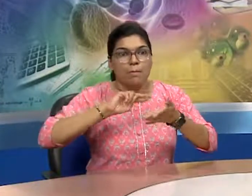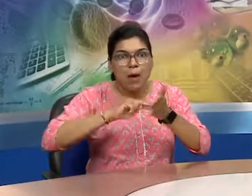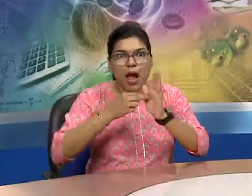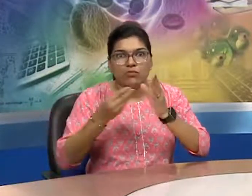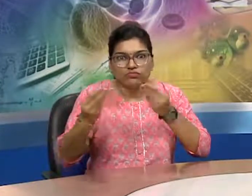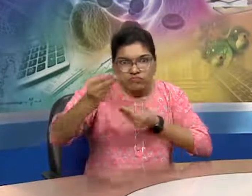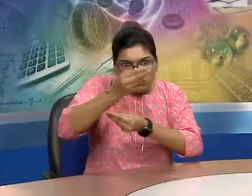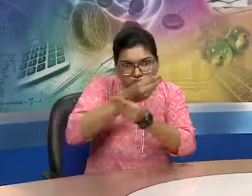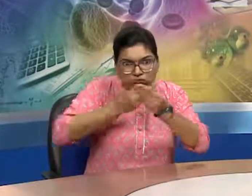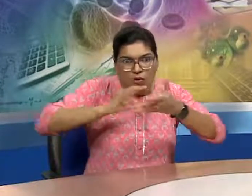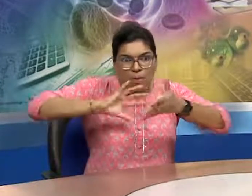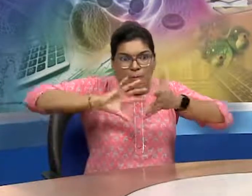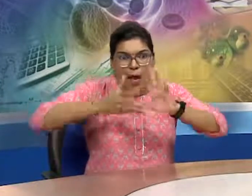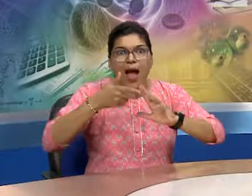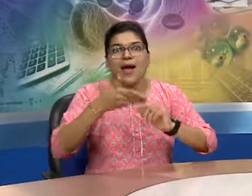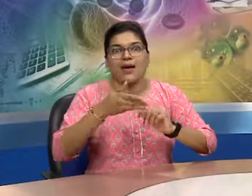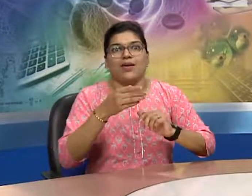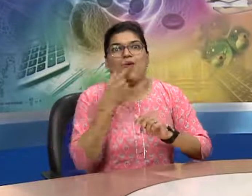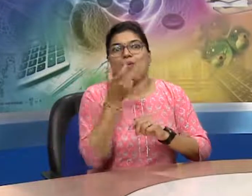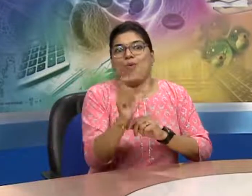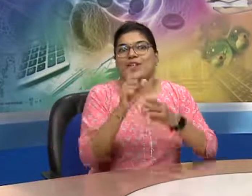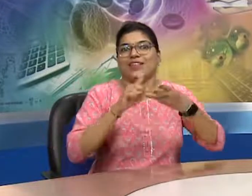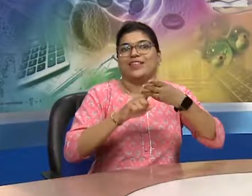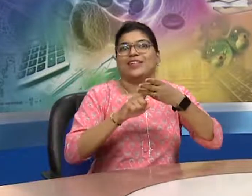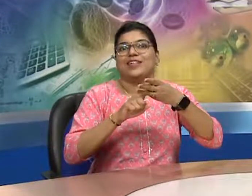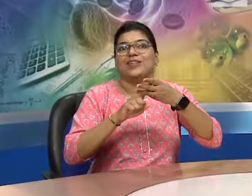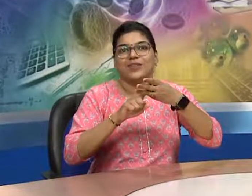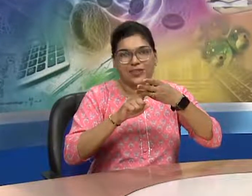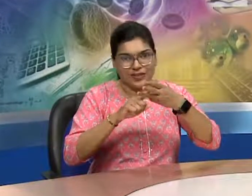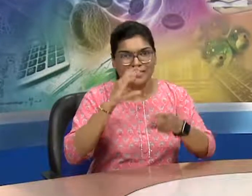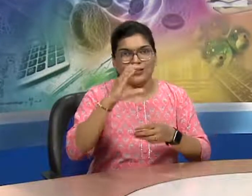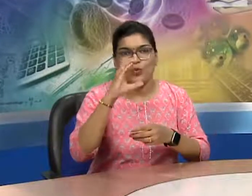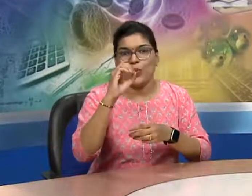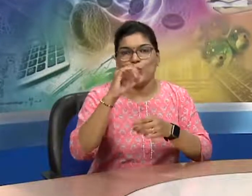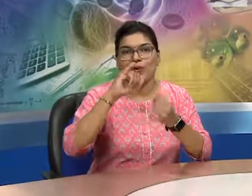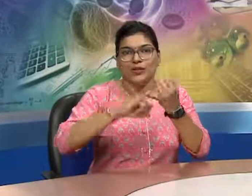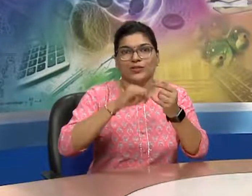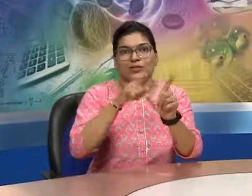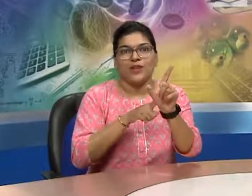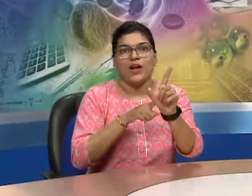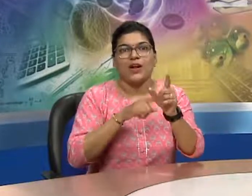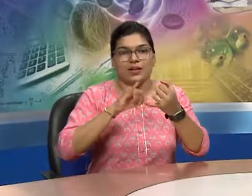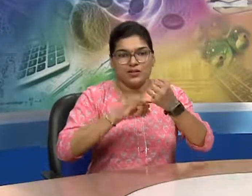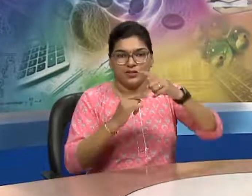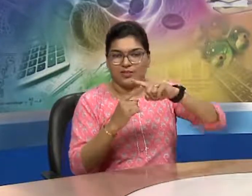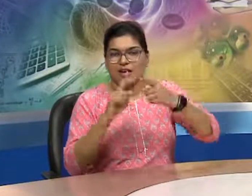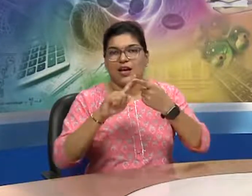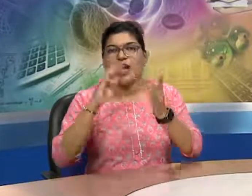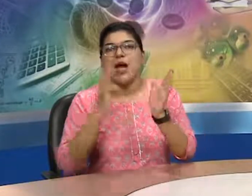like sun, water, earth, temperature. All these are the components